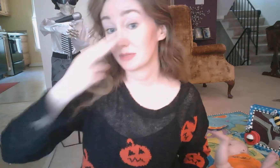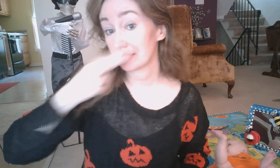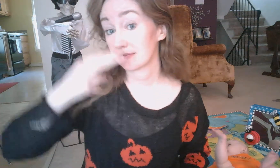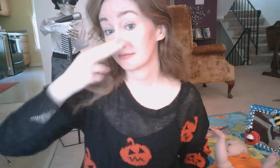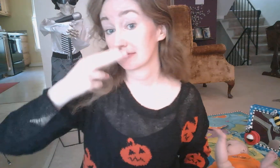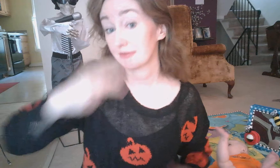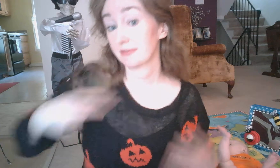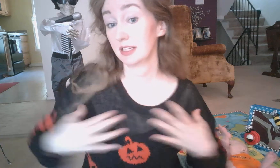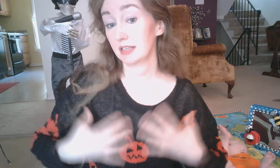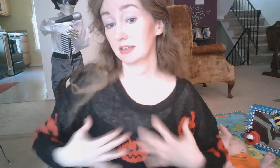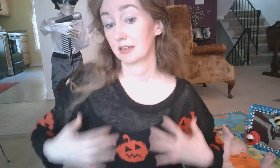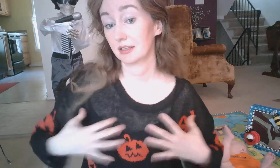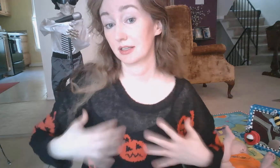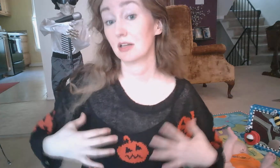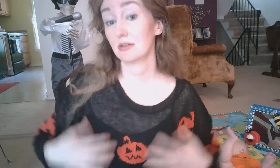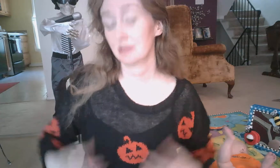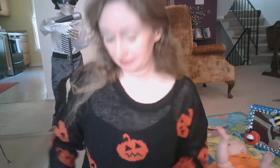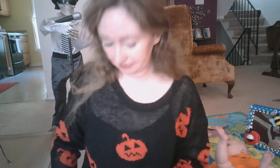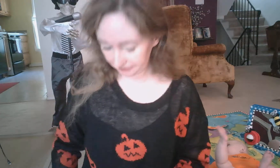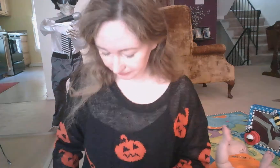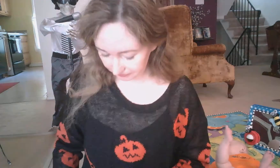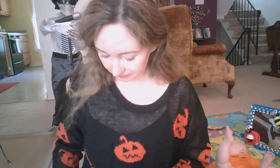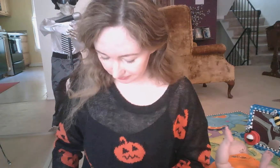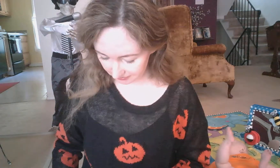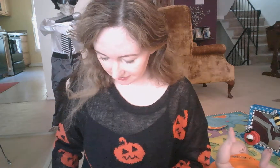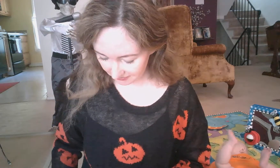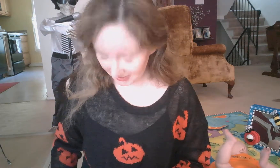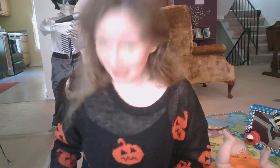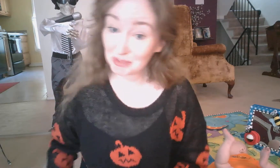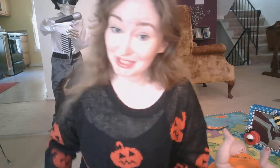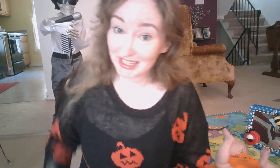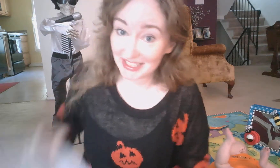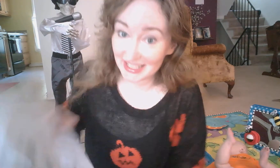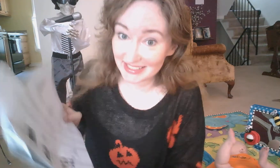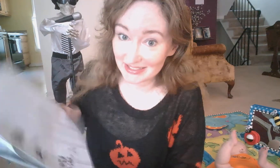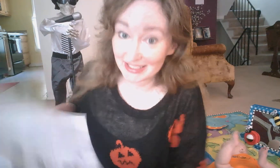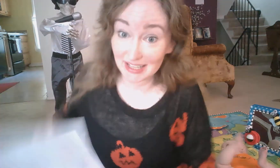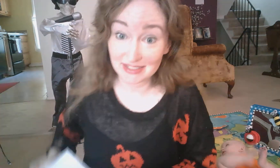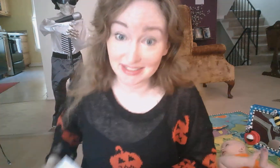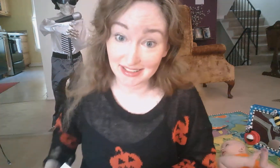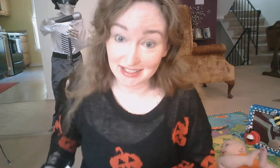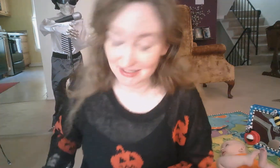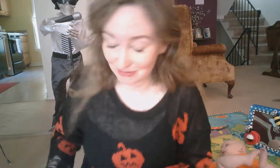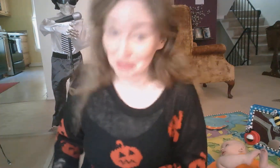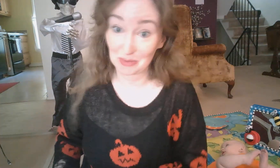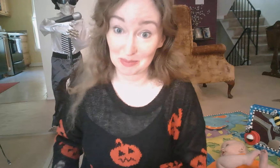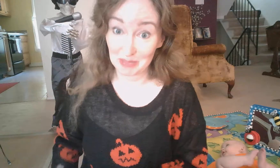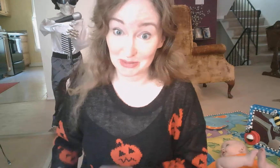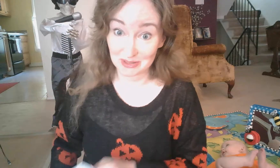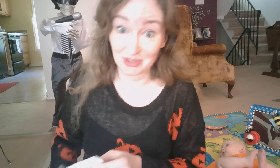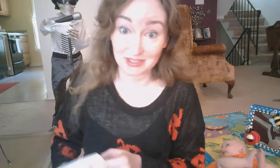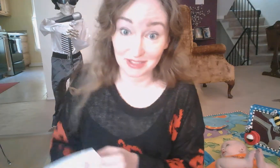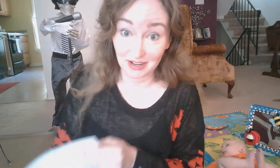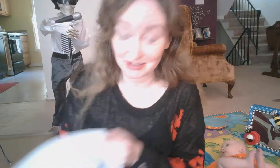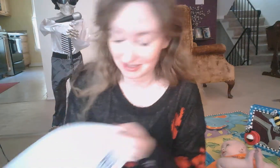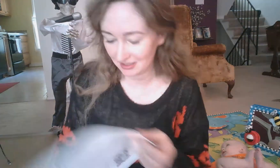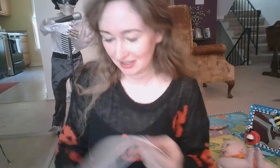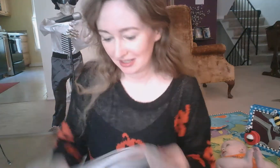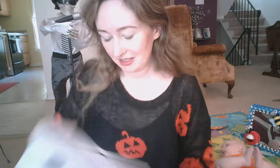is funny clothes. I'm looking at the handouts they gave us in class, if you wonder what papers I'm rustling around here.